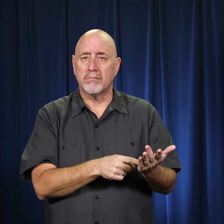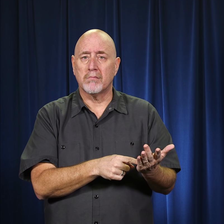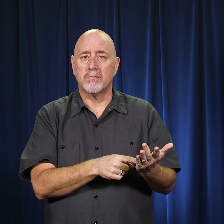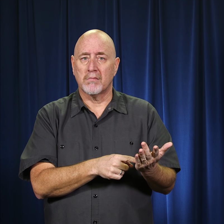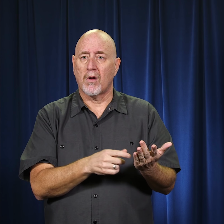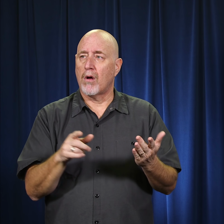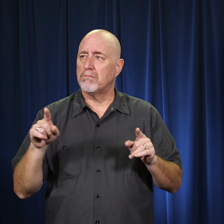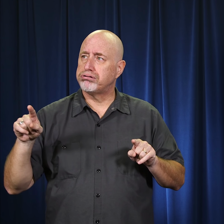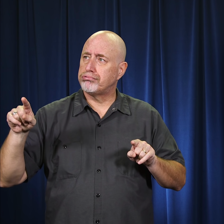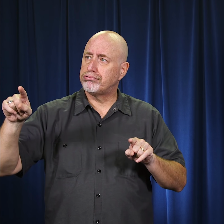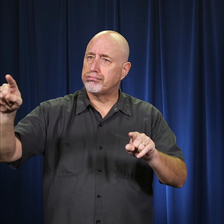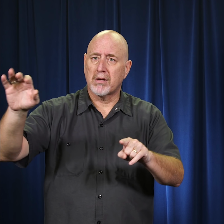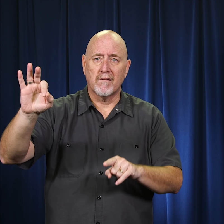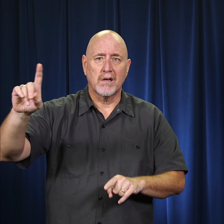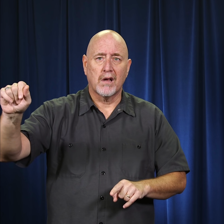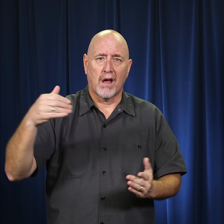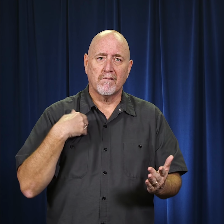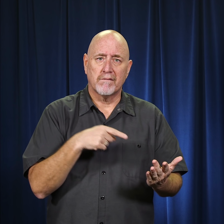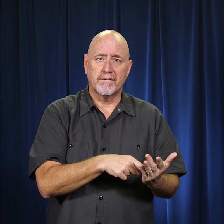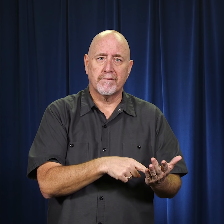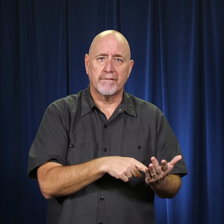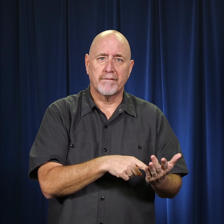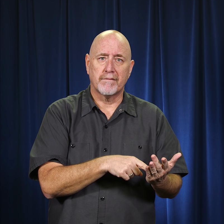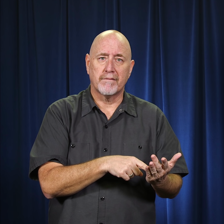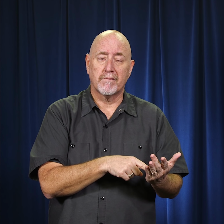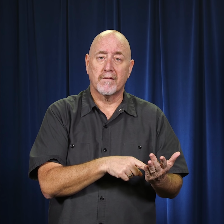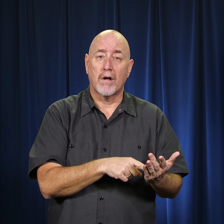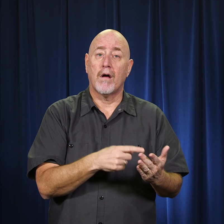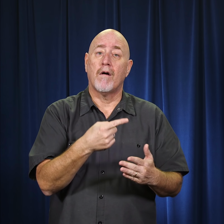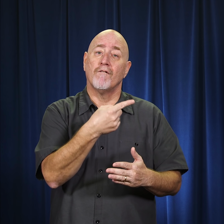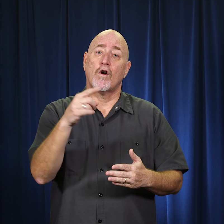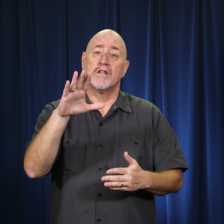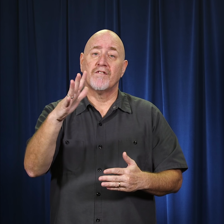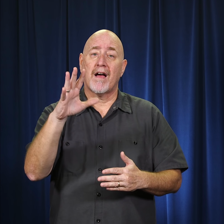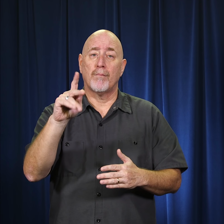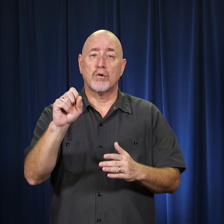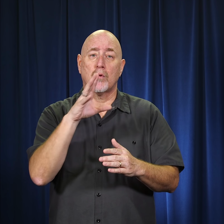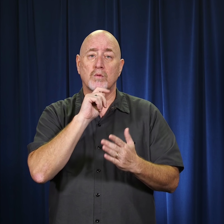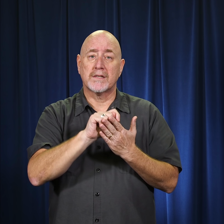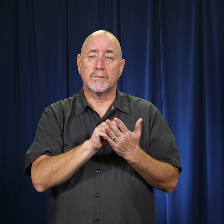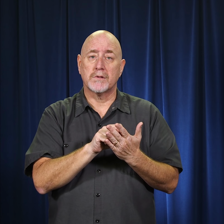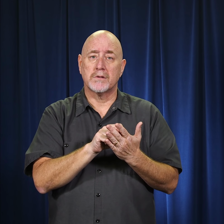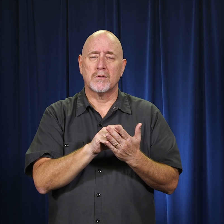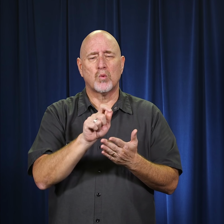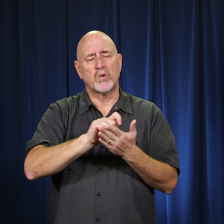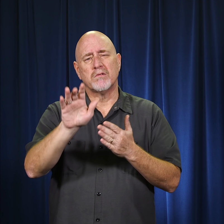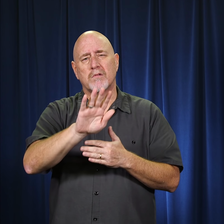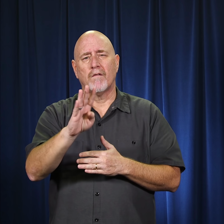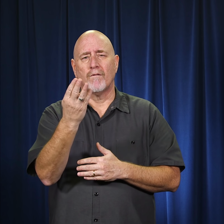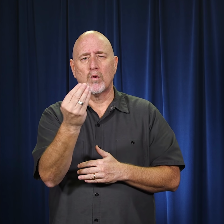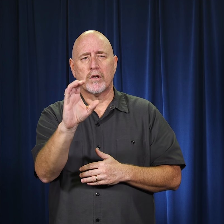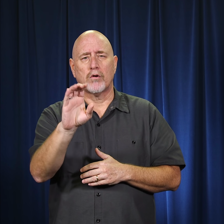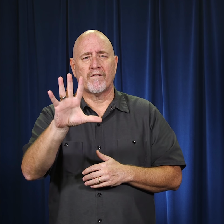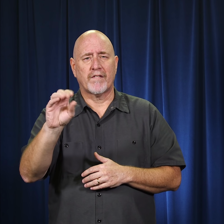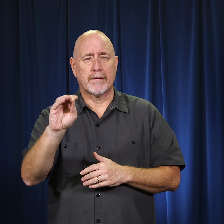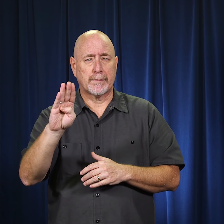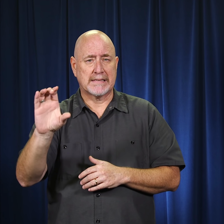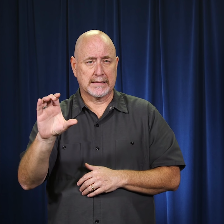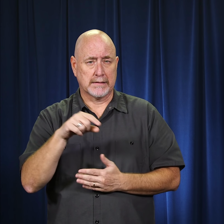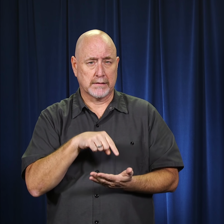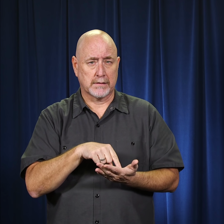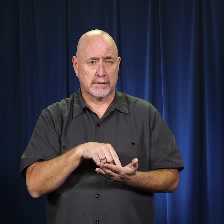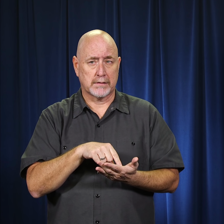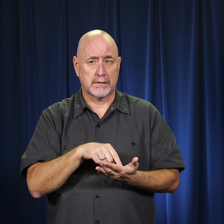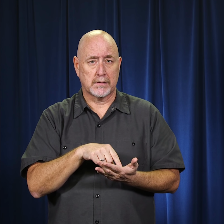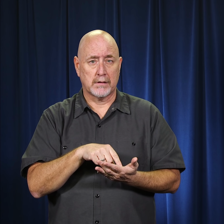has something similar to that? You see, the first five books of the Old Testament were written in about 1450 B